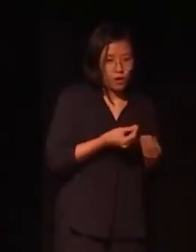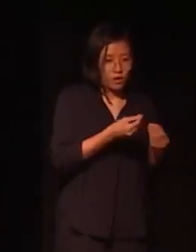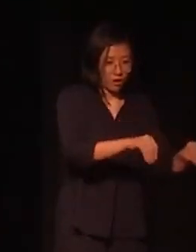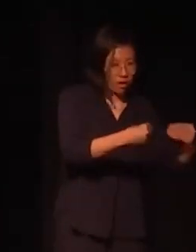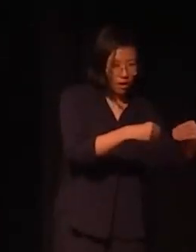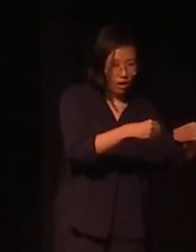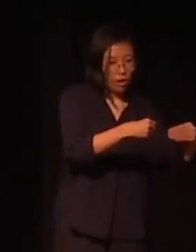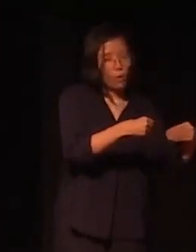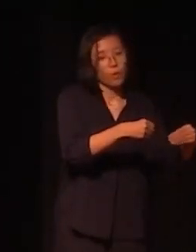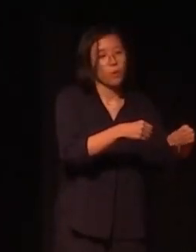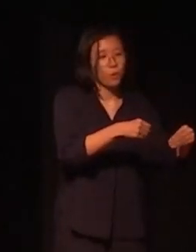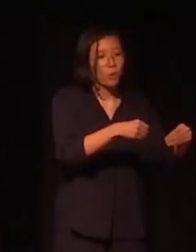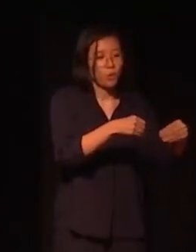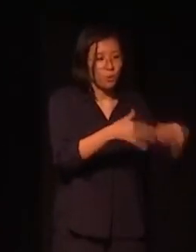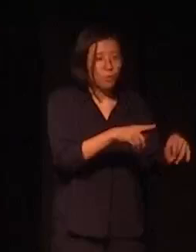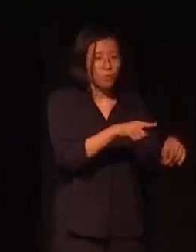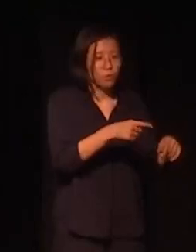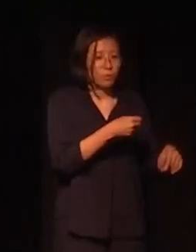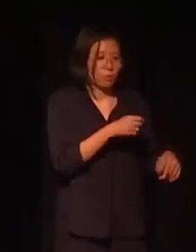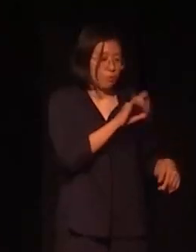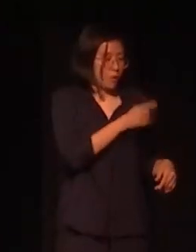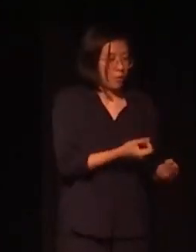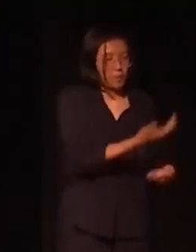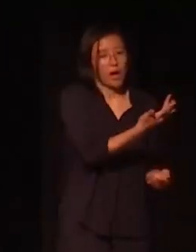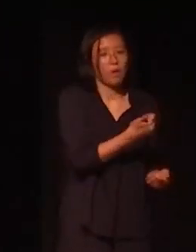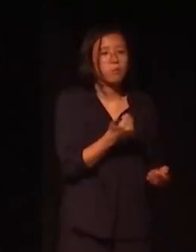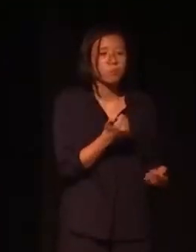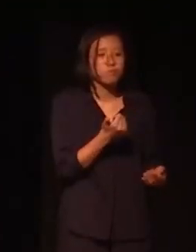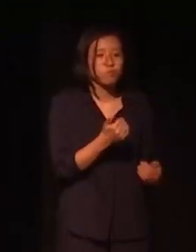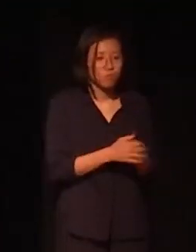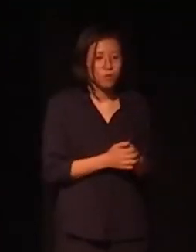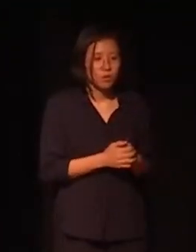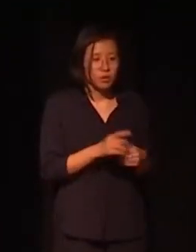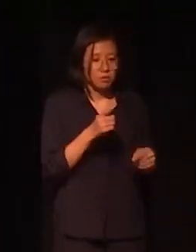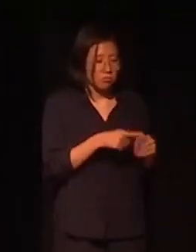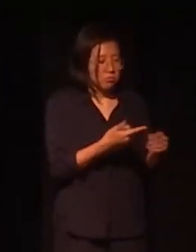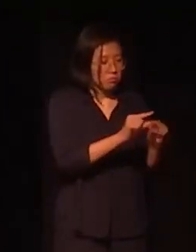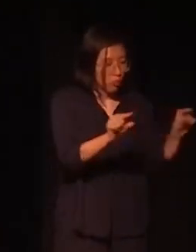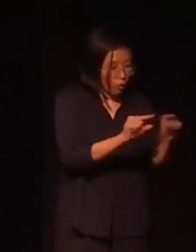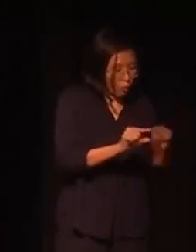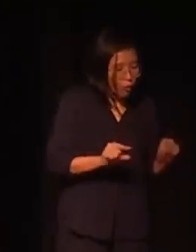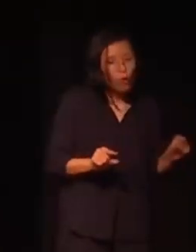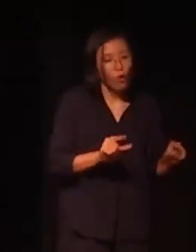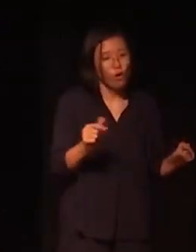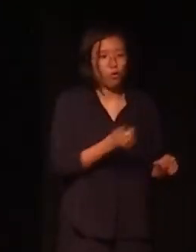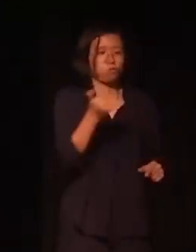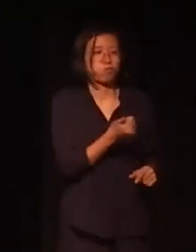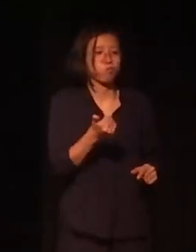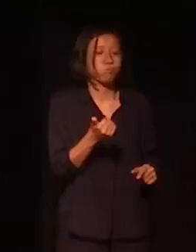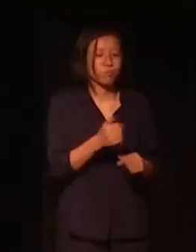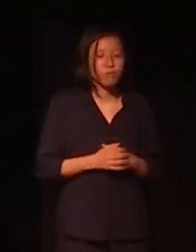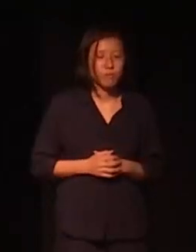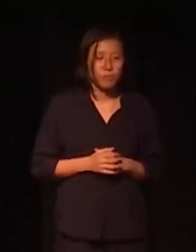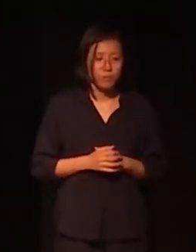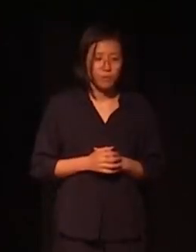text generated, and then the English sentences produced accordingly. Okay. Now this